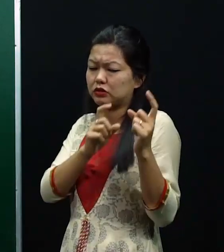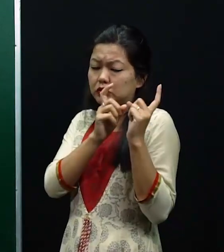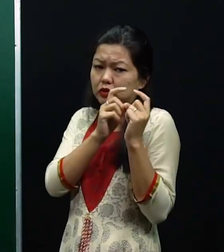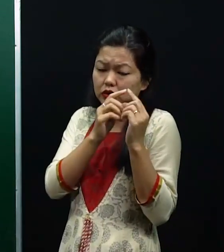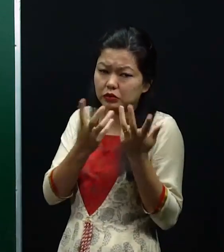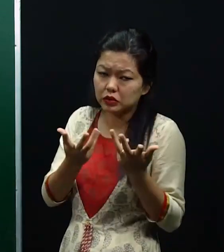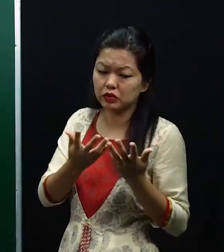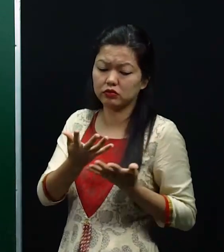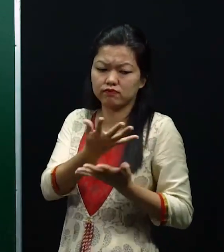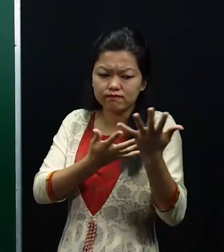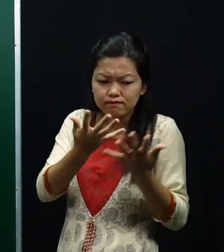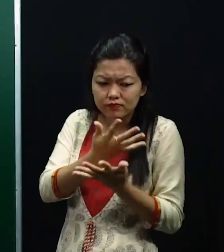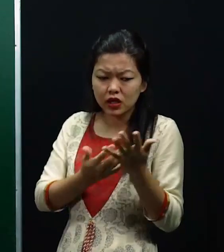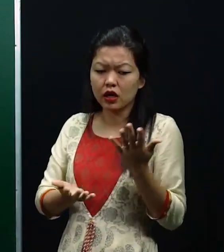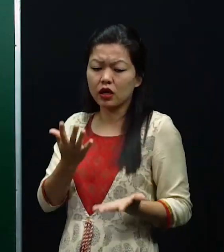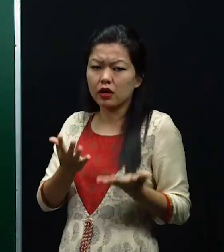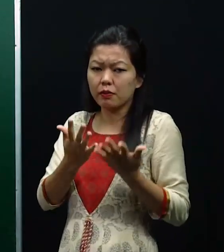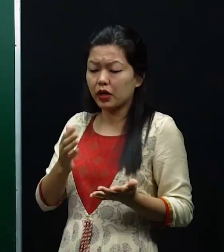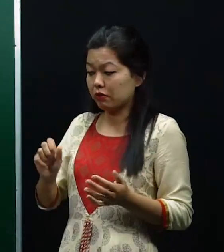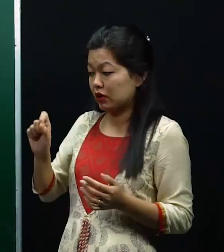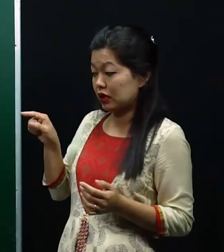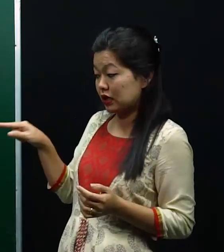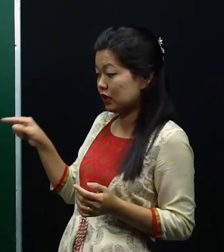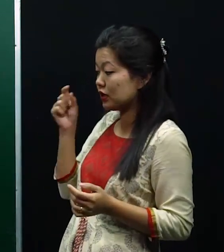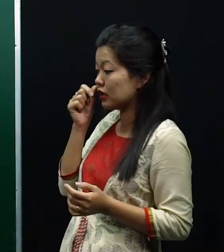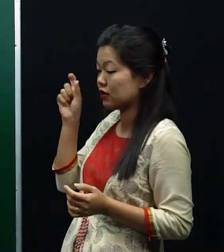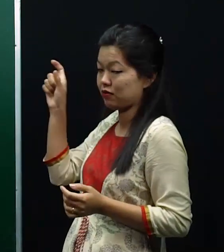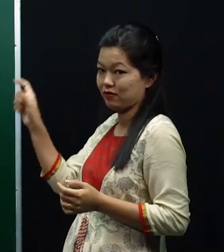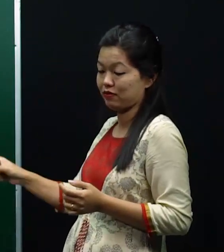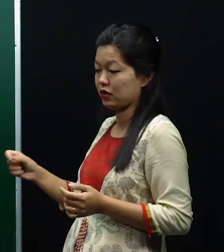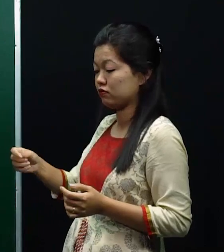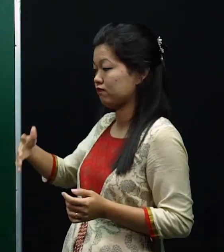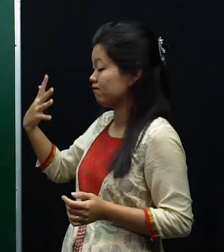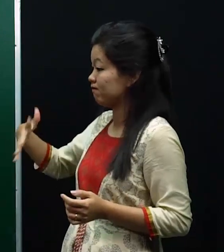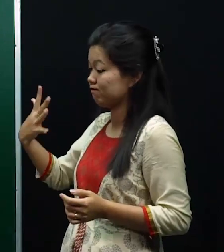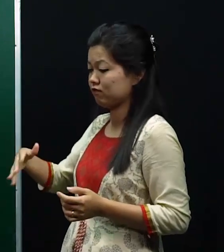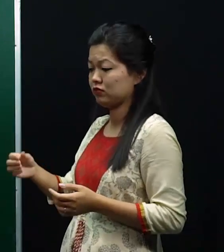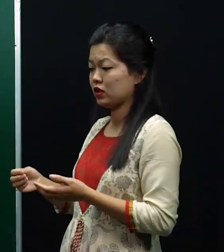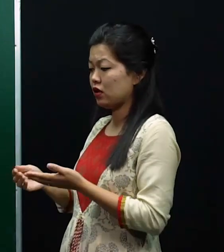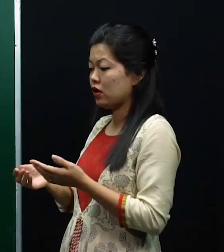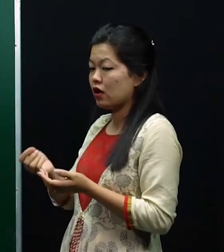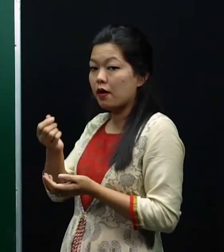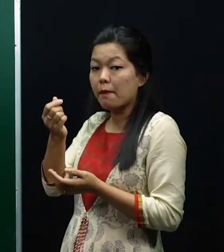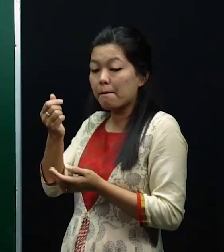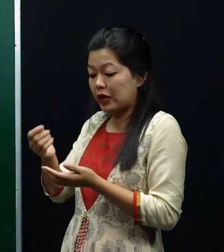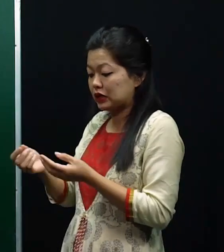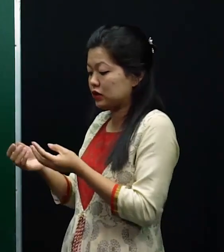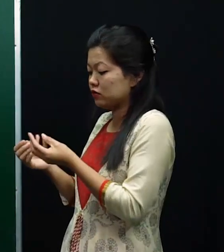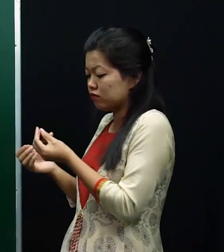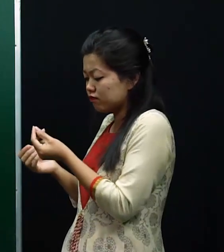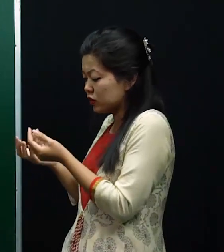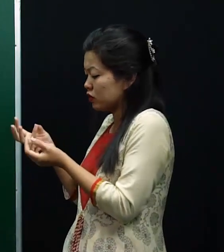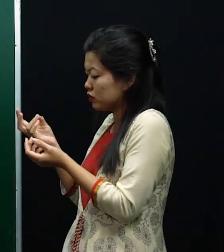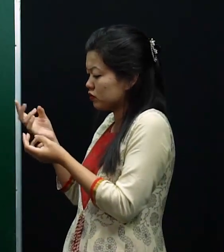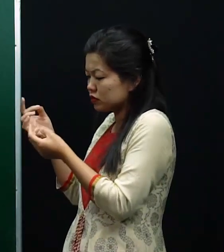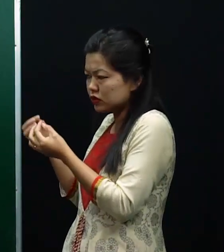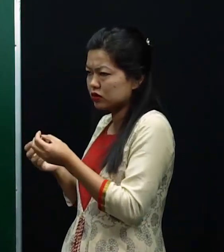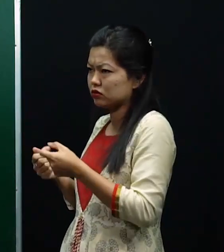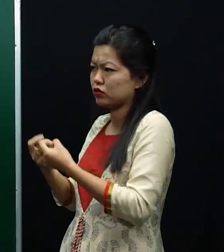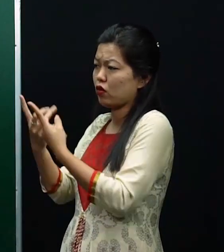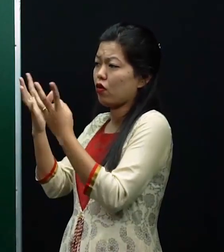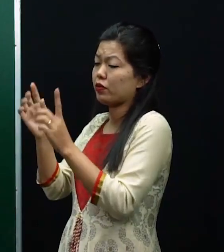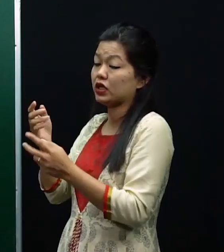After accumulating, that means after gathering a lot of wealth, he decided to come back. And people say that it would take